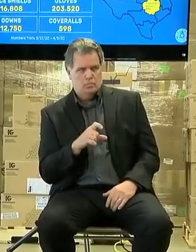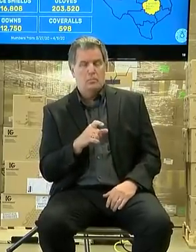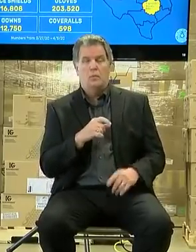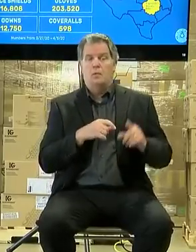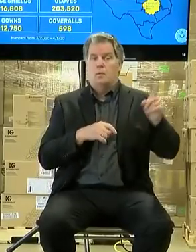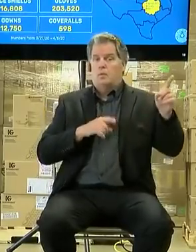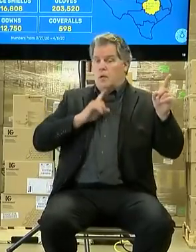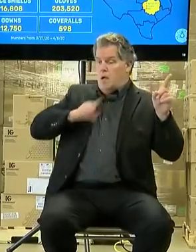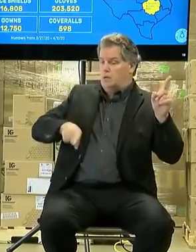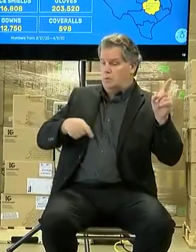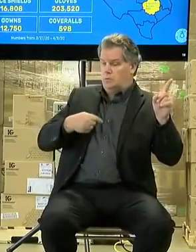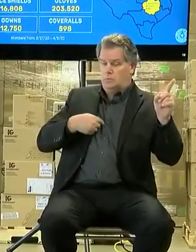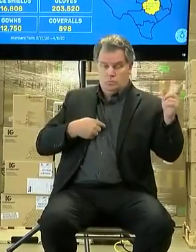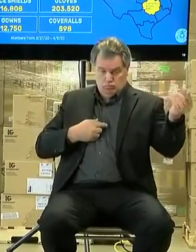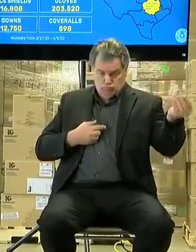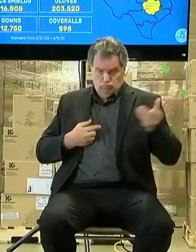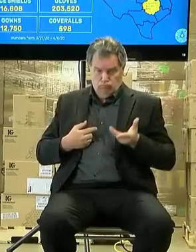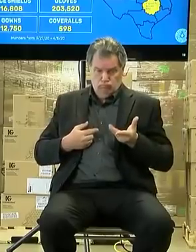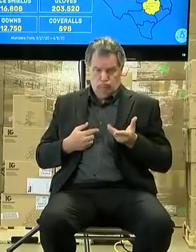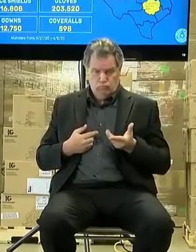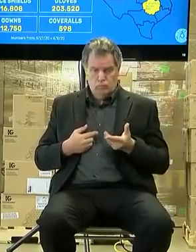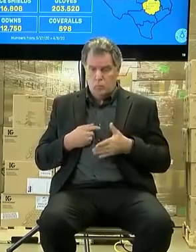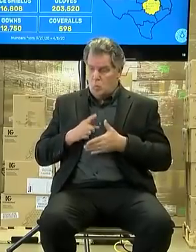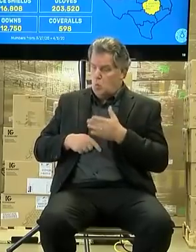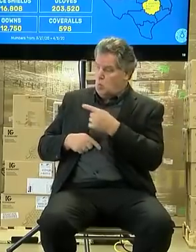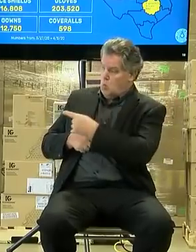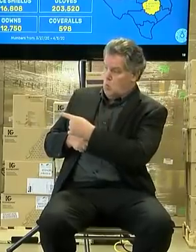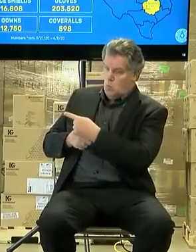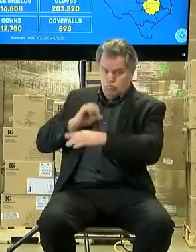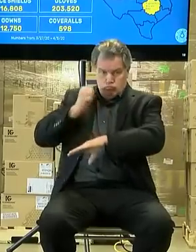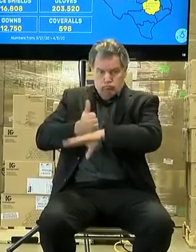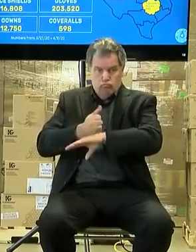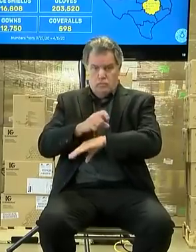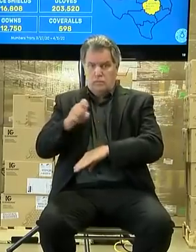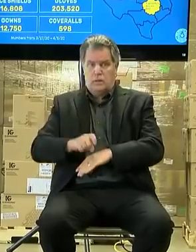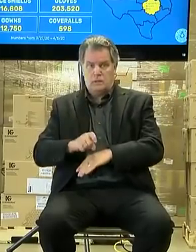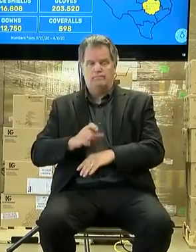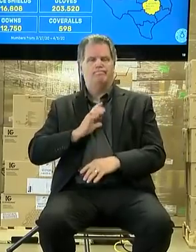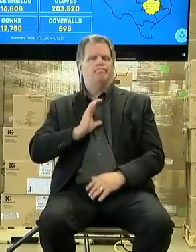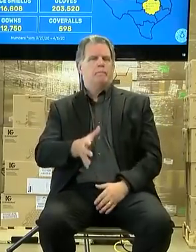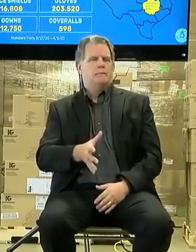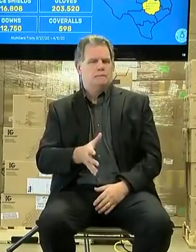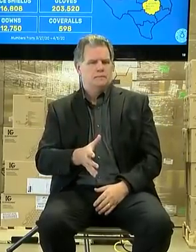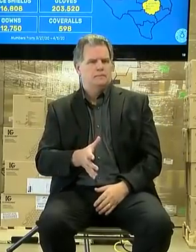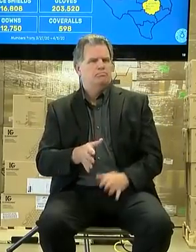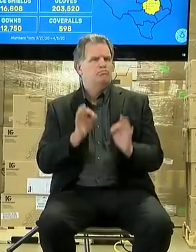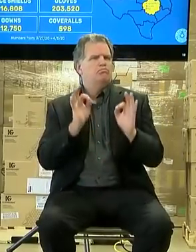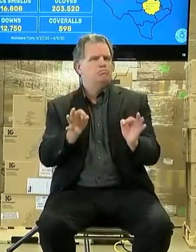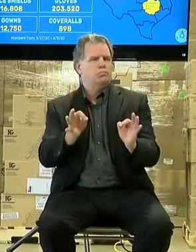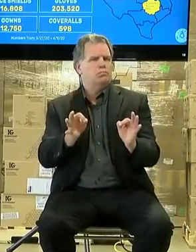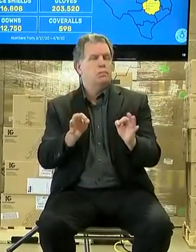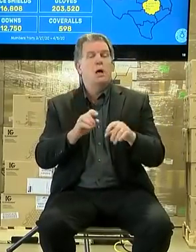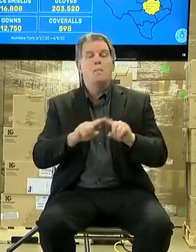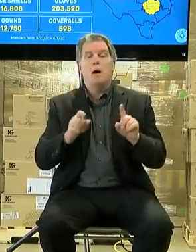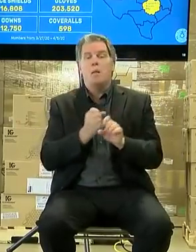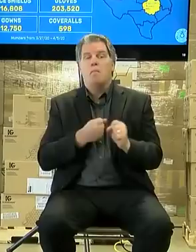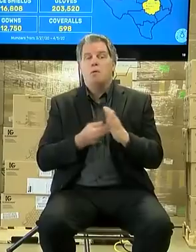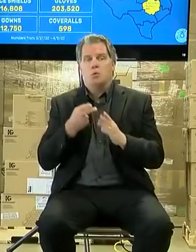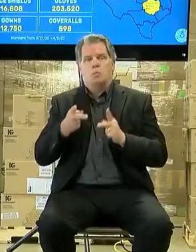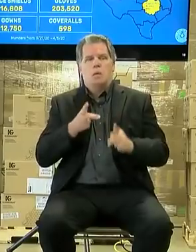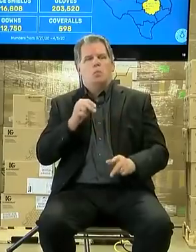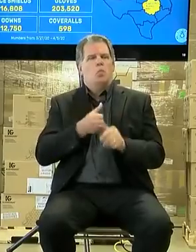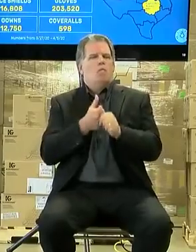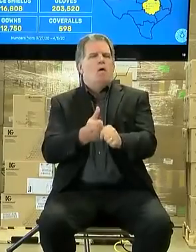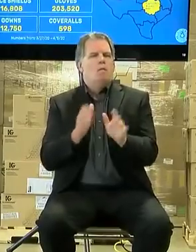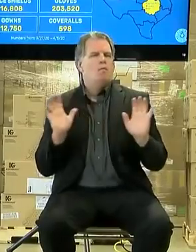me, Governor, what you have in Texas is perfectly fine. The main thing is just to ensure compliance with it.